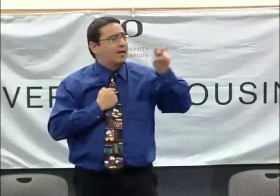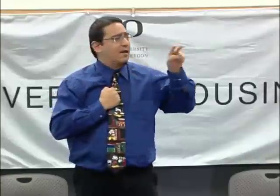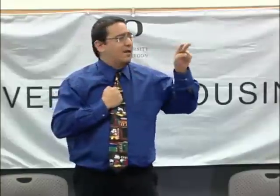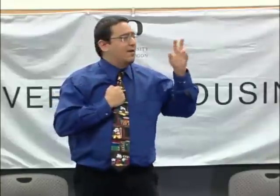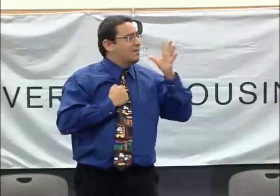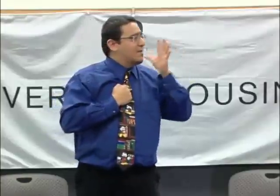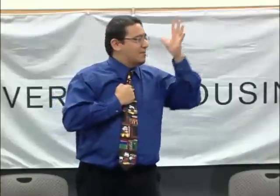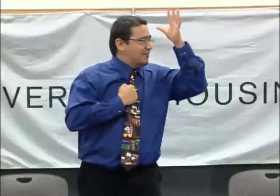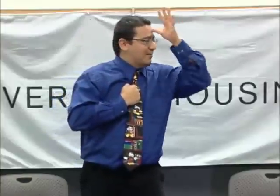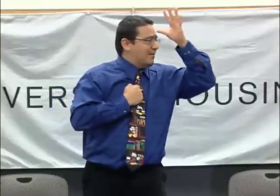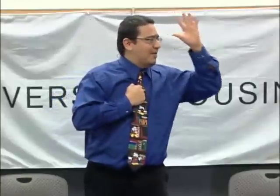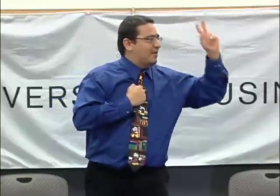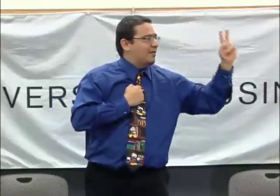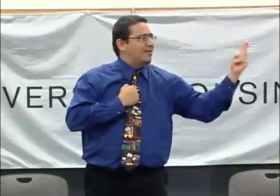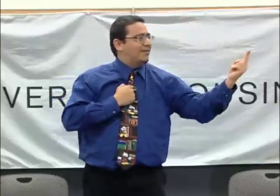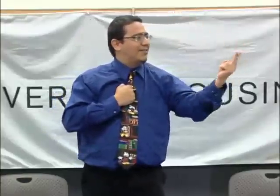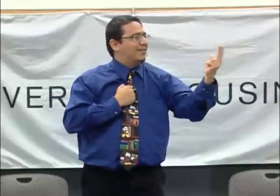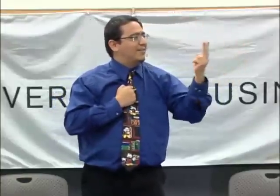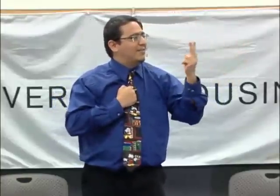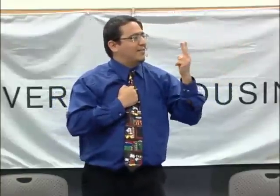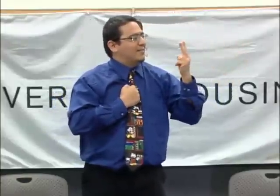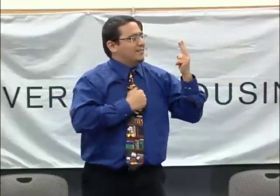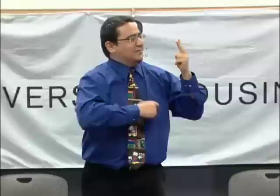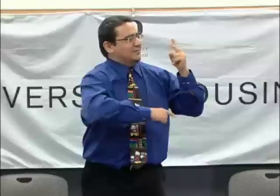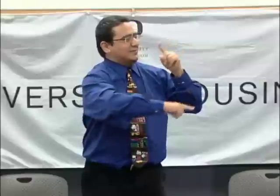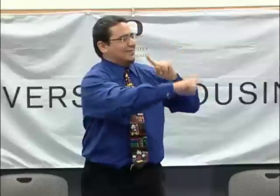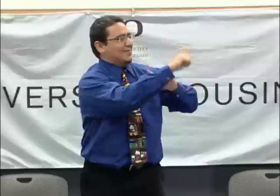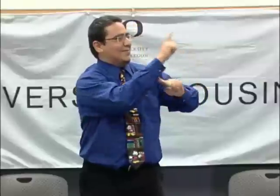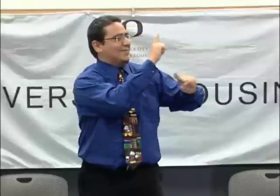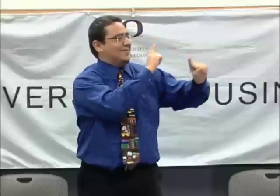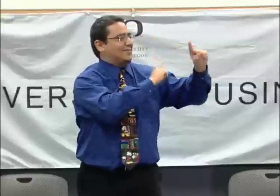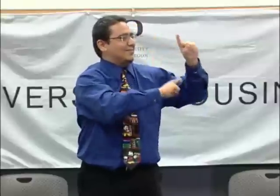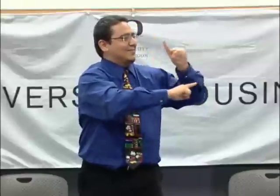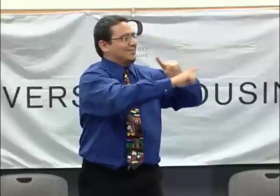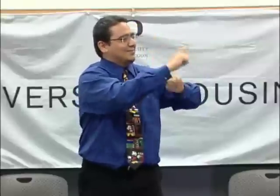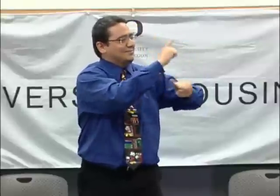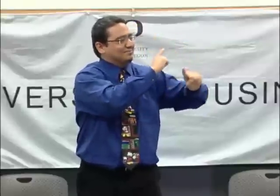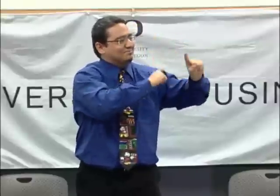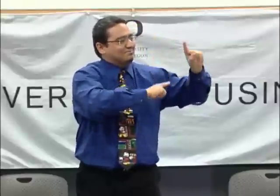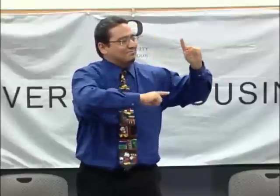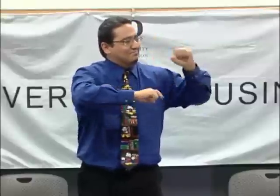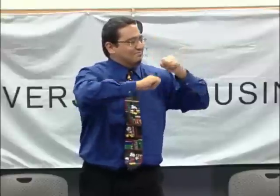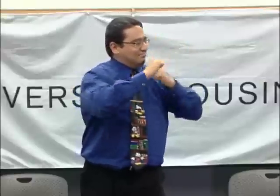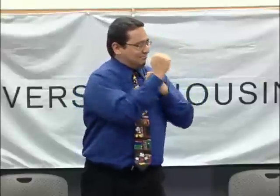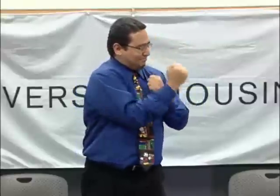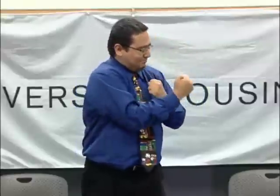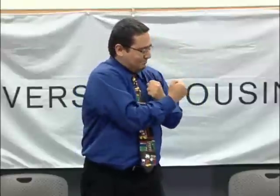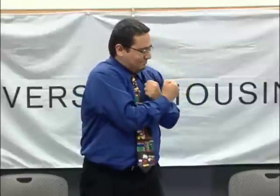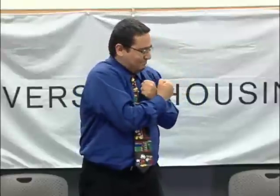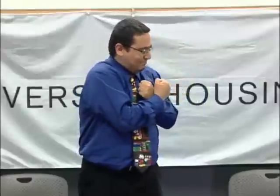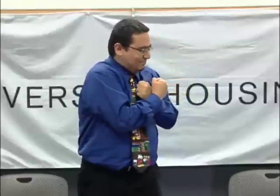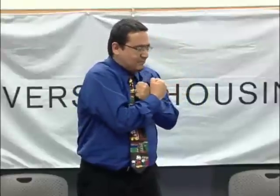Love. See parents signing.